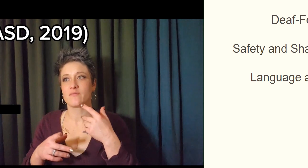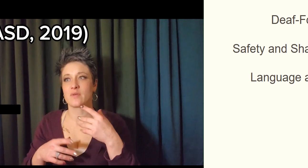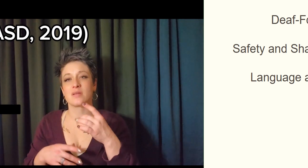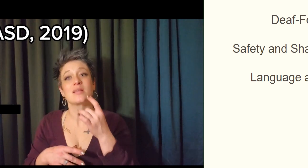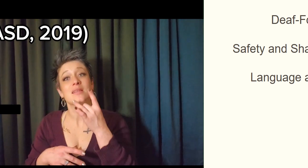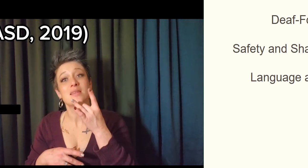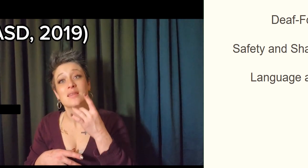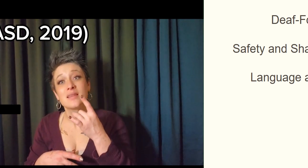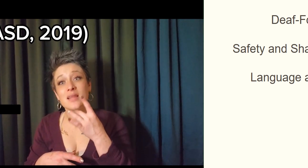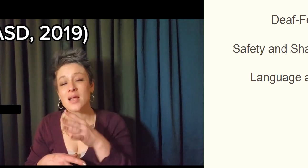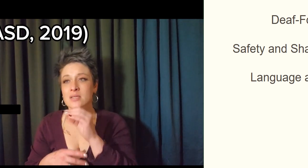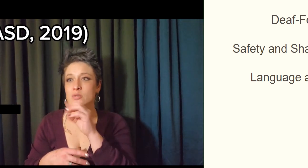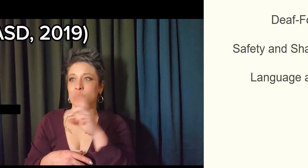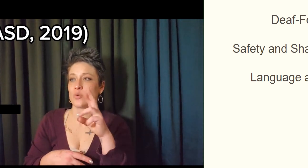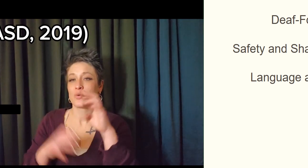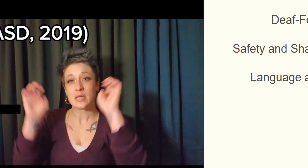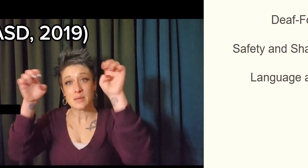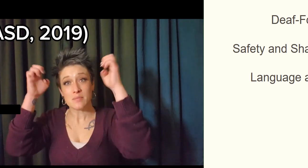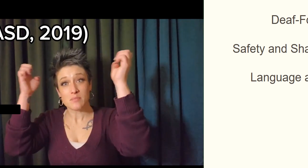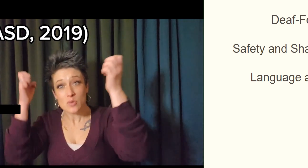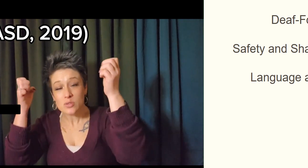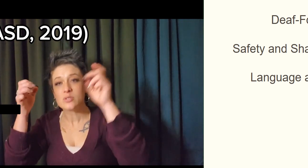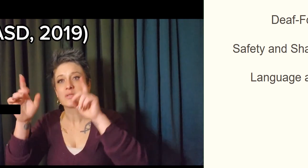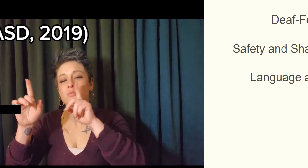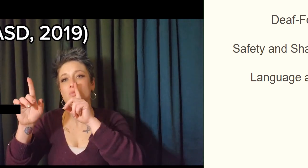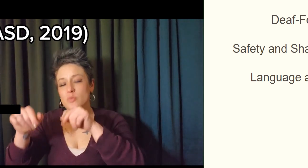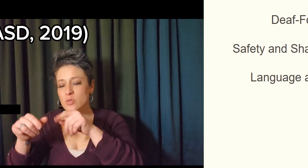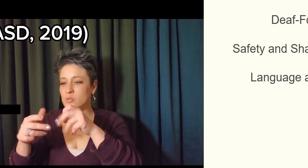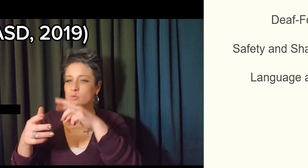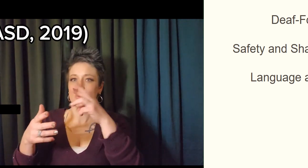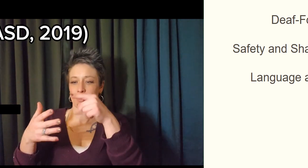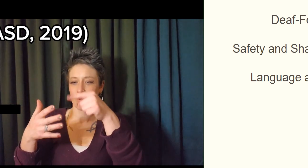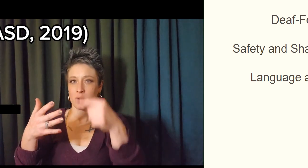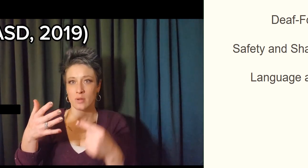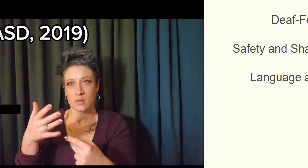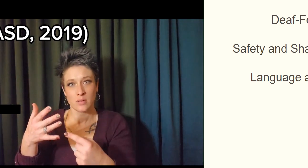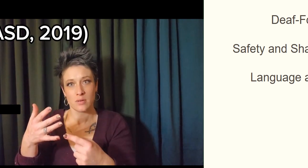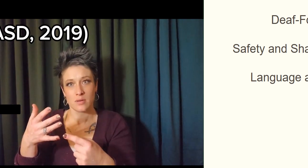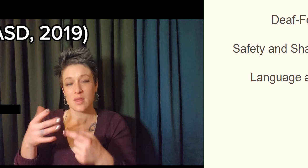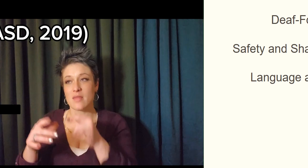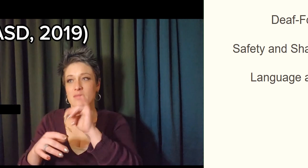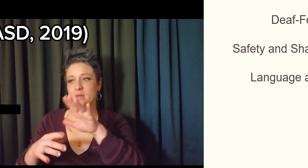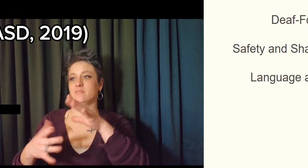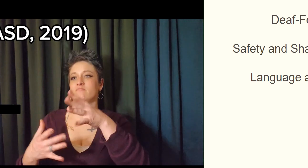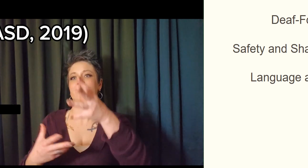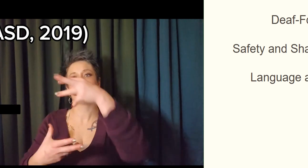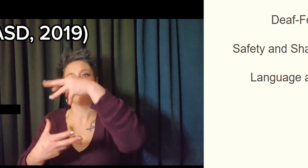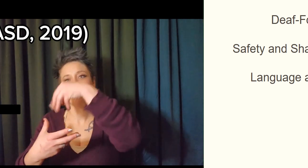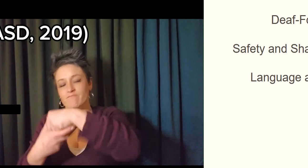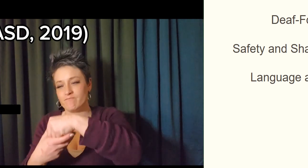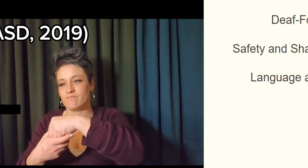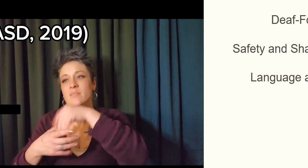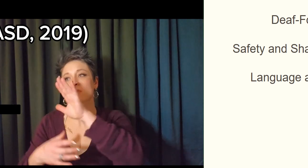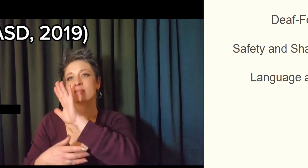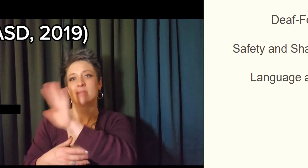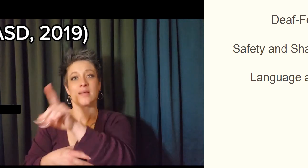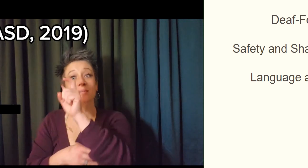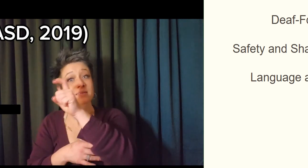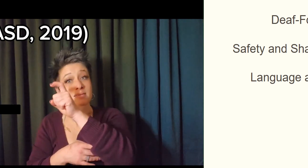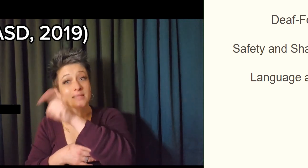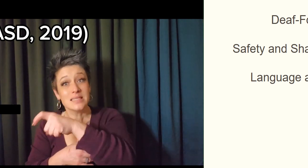a language. They don't have lights for emergencies that necessarily show what the responses are. It's